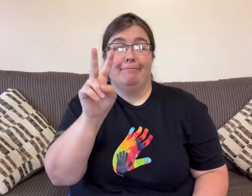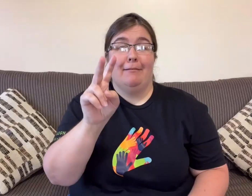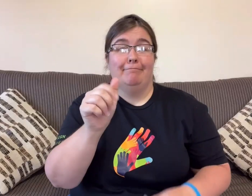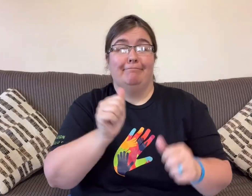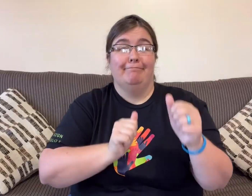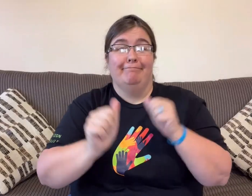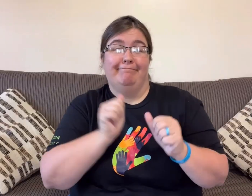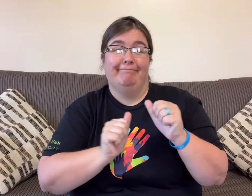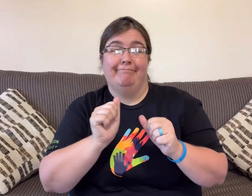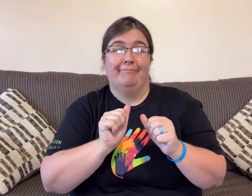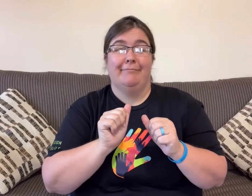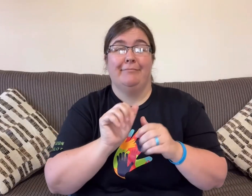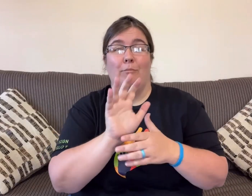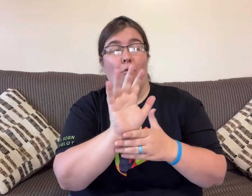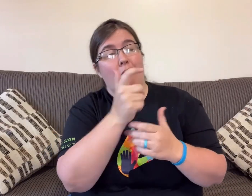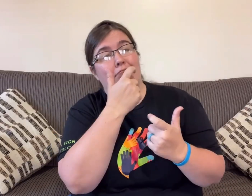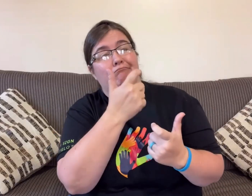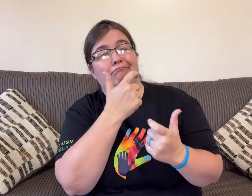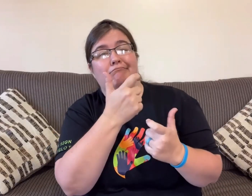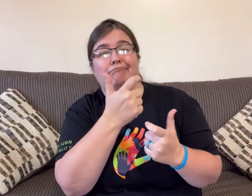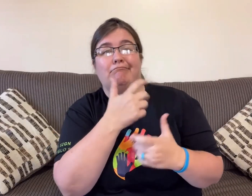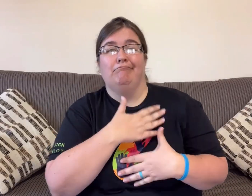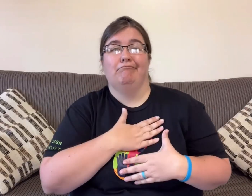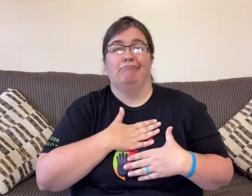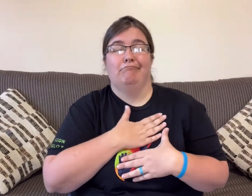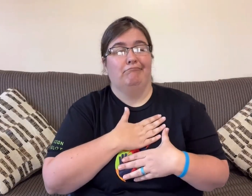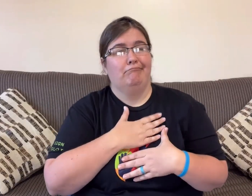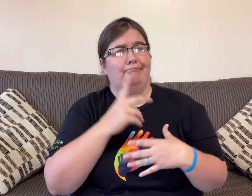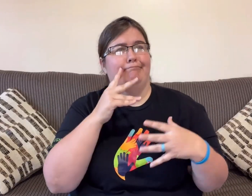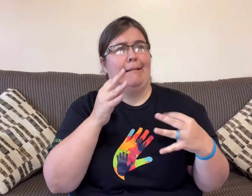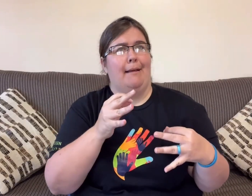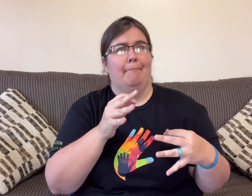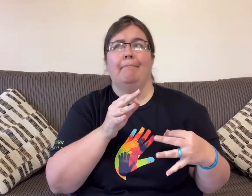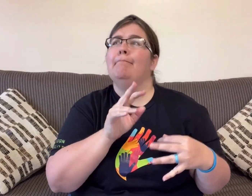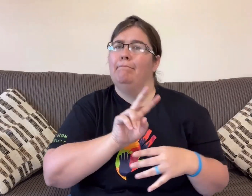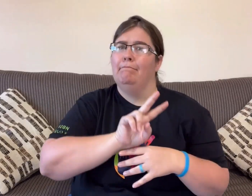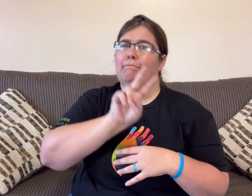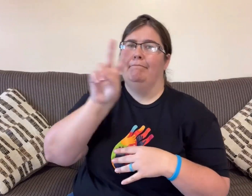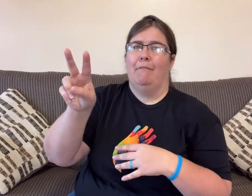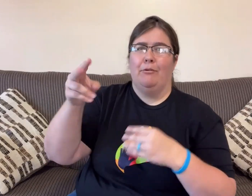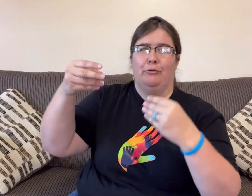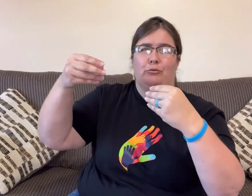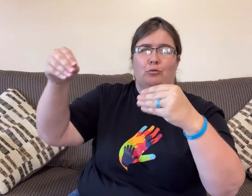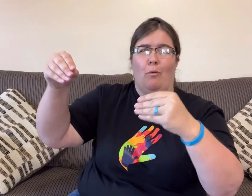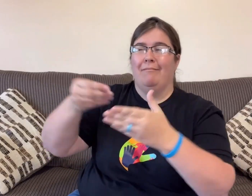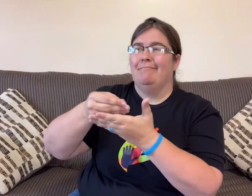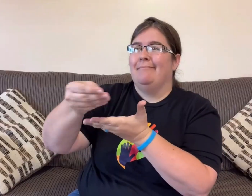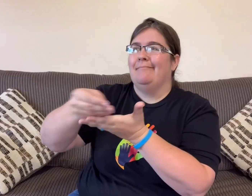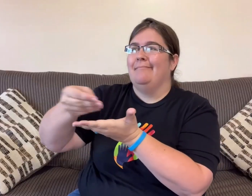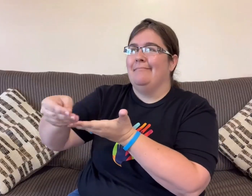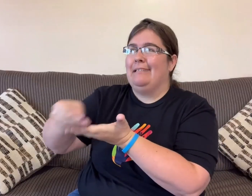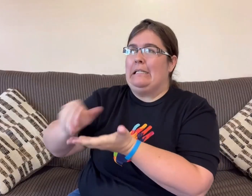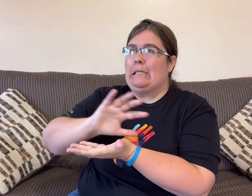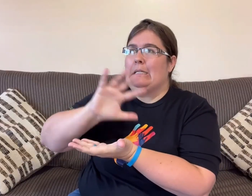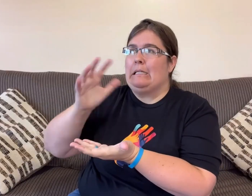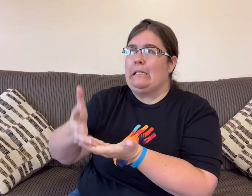movie theater and you watched and you enjoyed a movie, and then you decided to go to a store and you bought way too